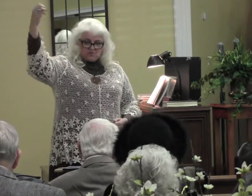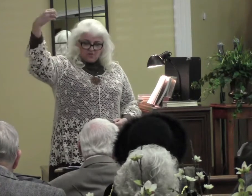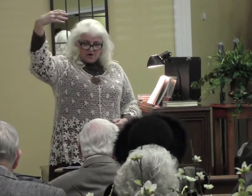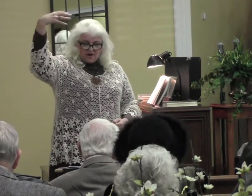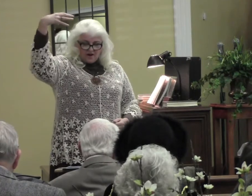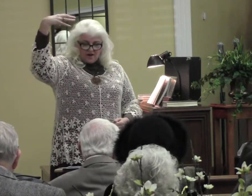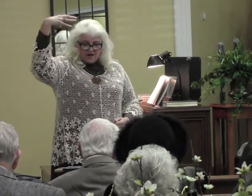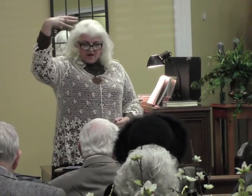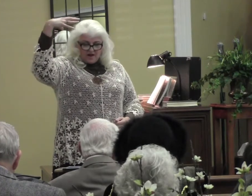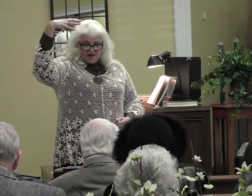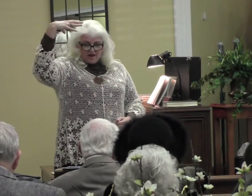grace.